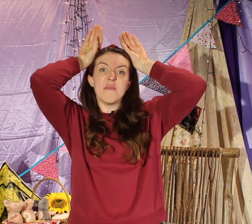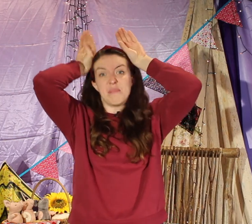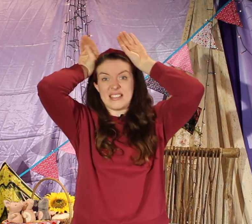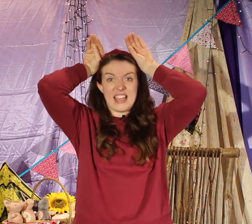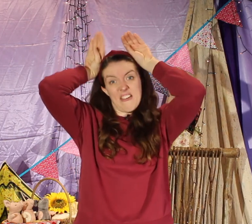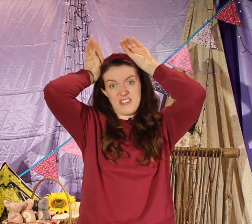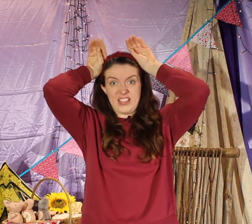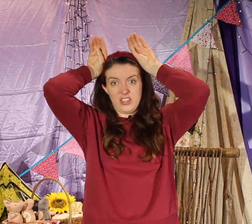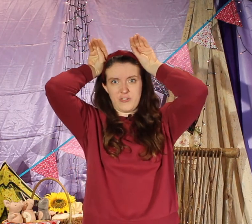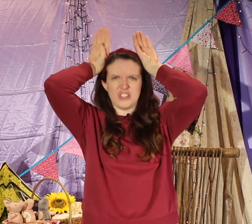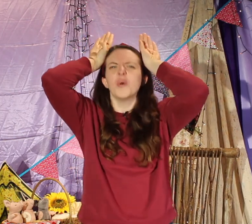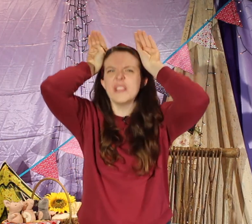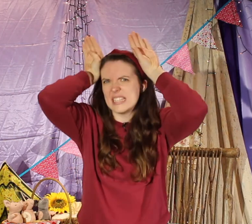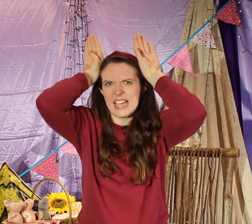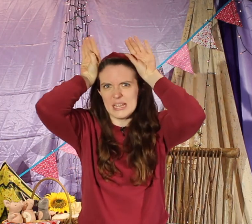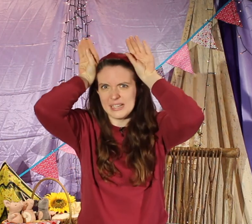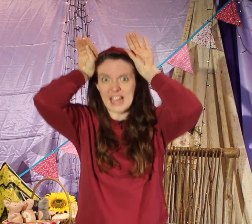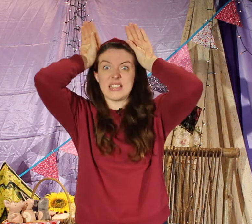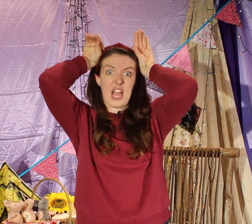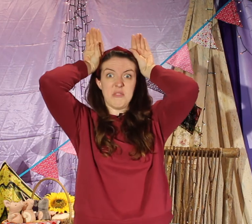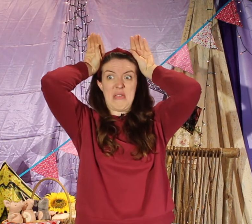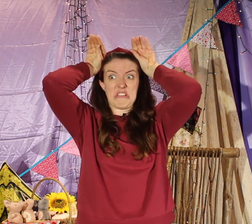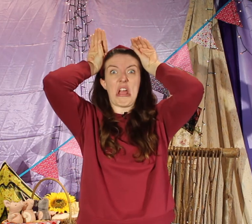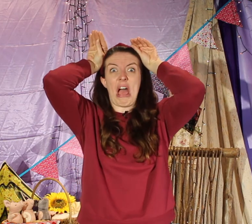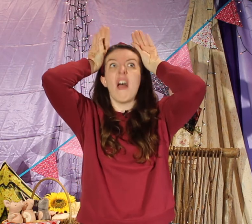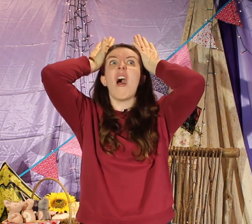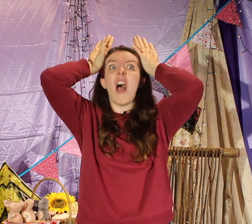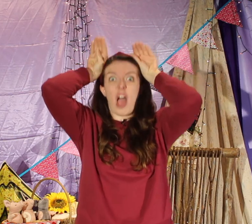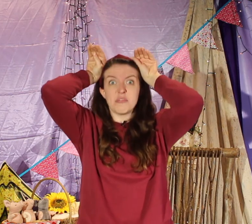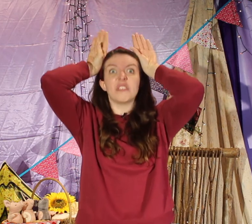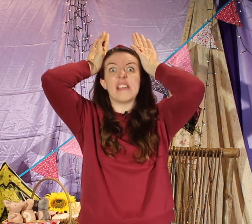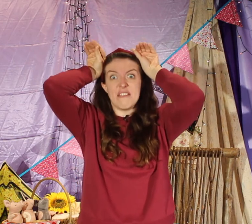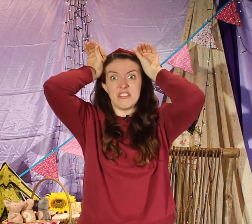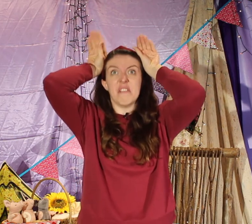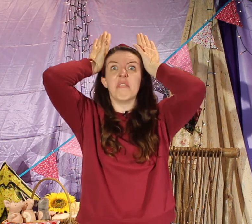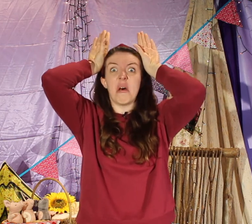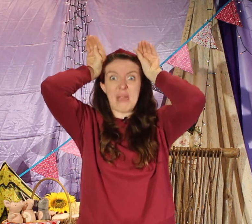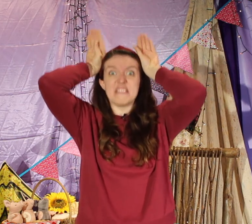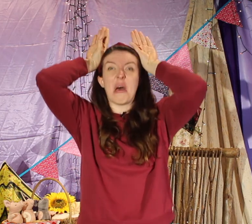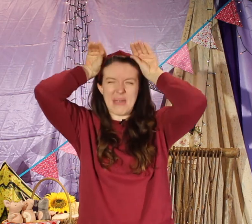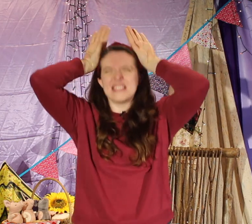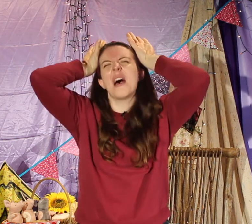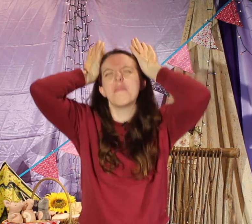the best at everything in the forest. Don't listen to anybody else. I'm the best at absolutely everything. The best, the best, the